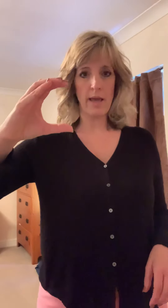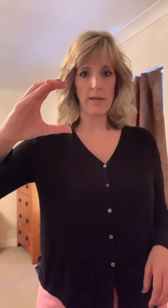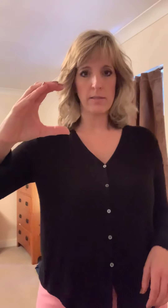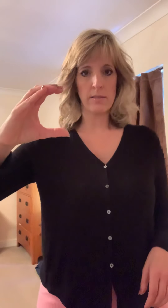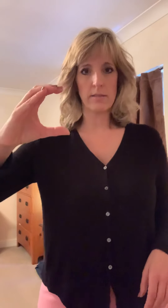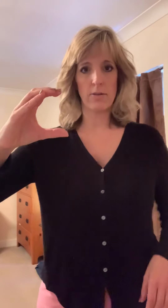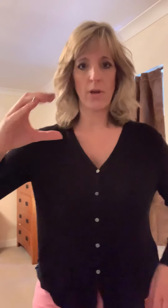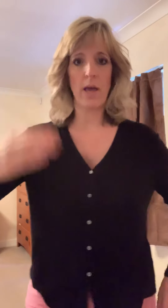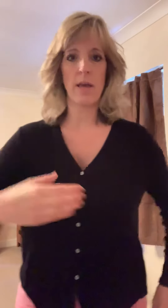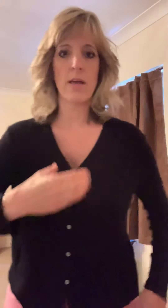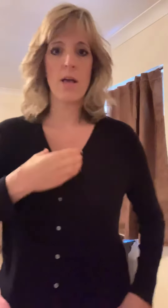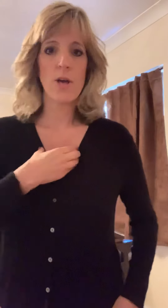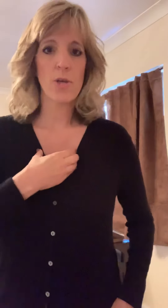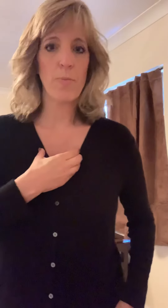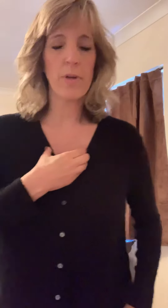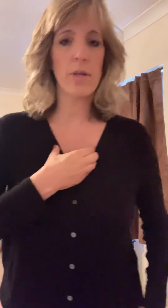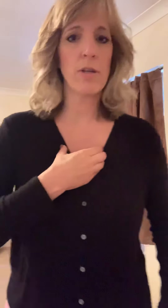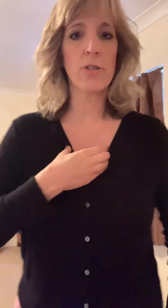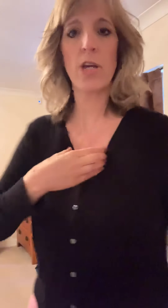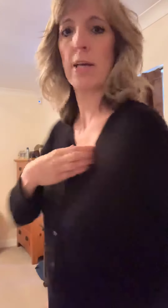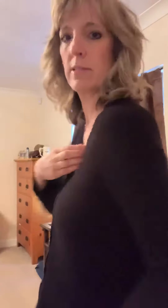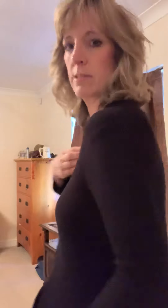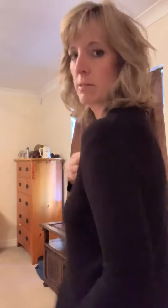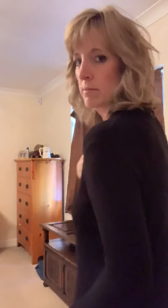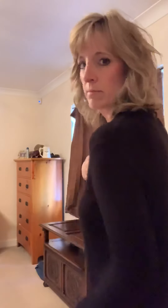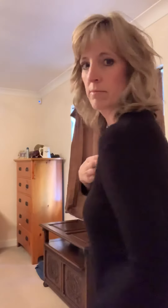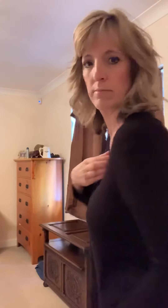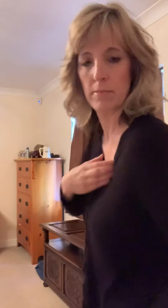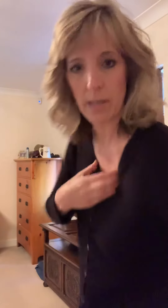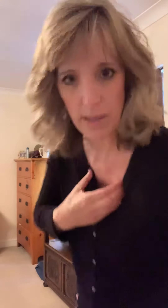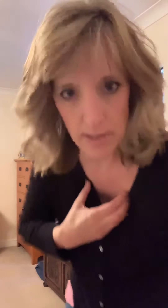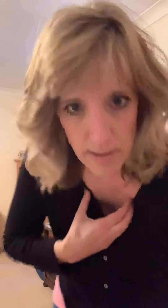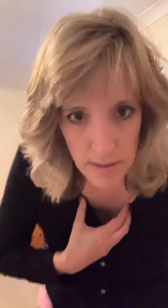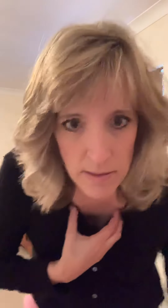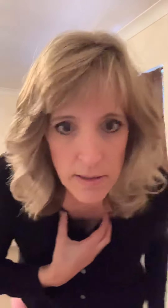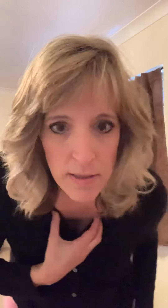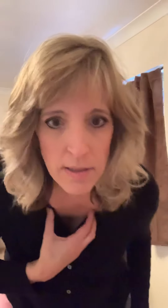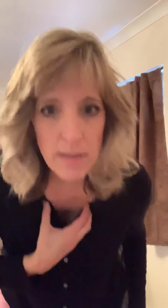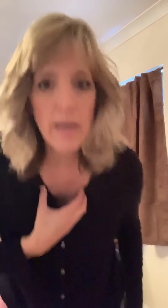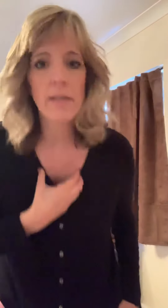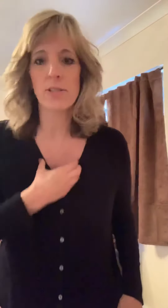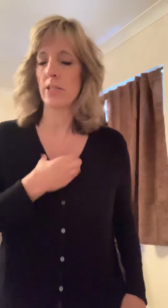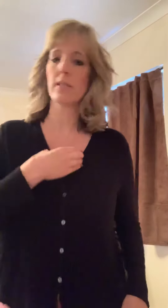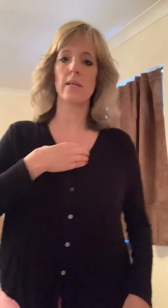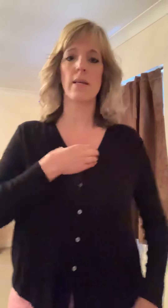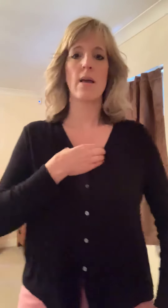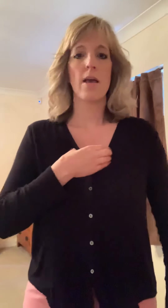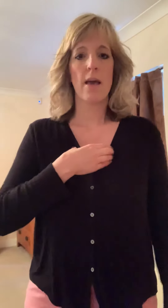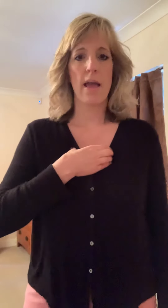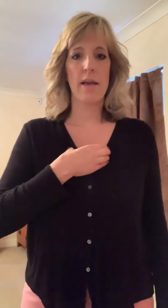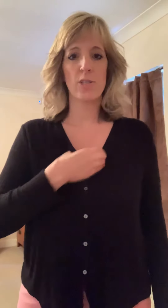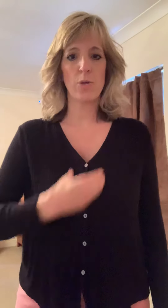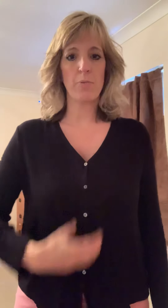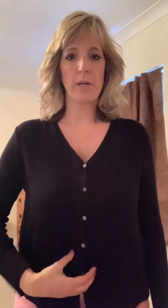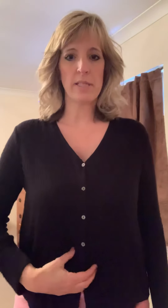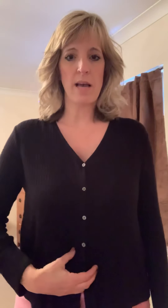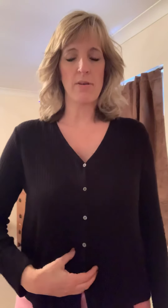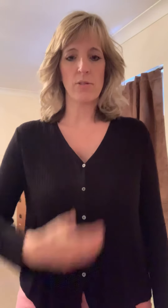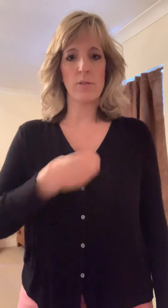hand. Okay, you put it on your chest like this. Okay, so you can see. And you bring it down. So that's